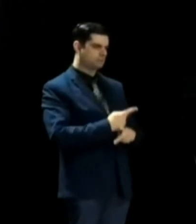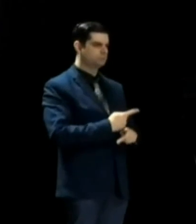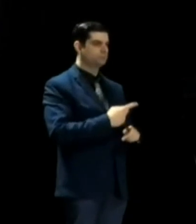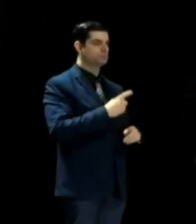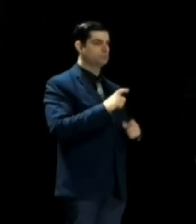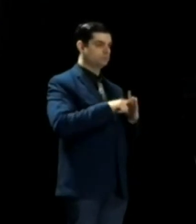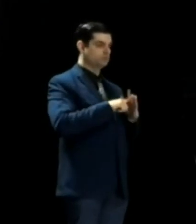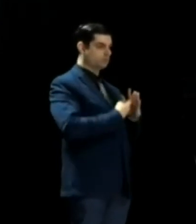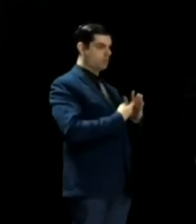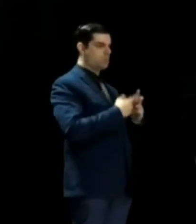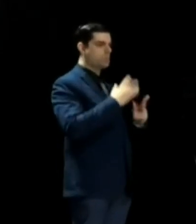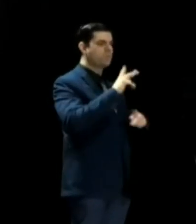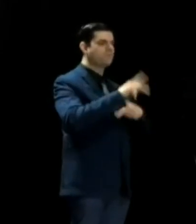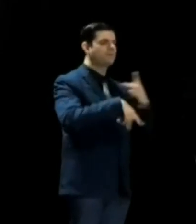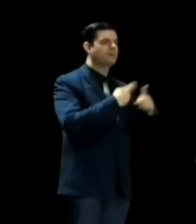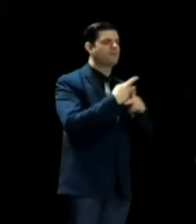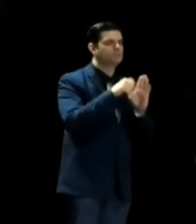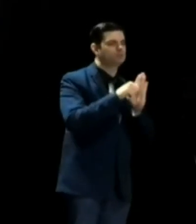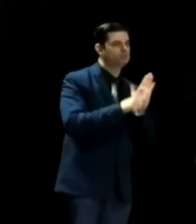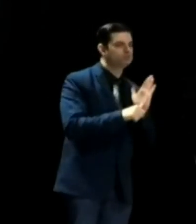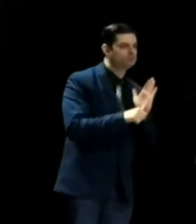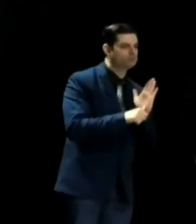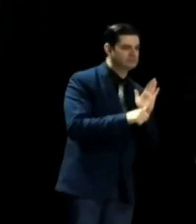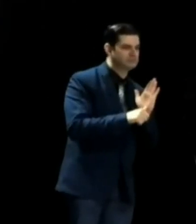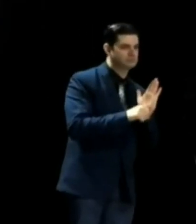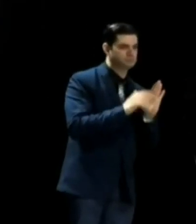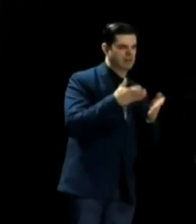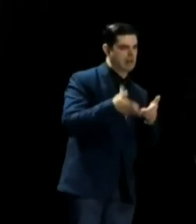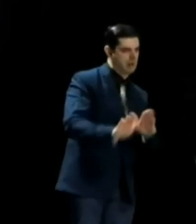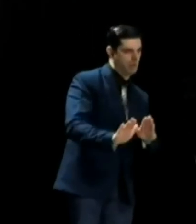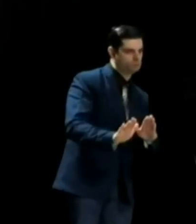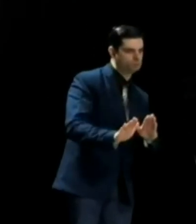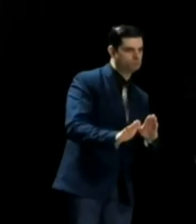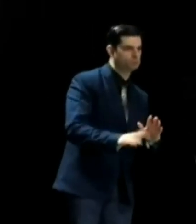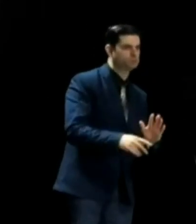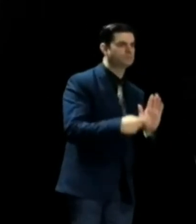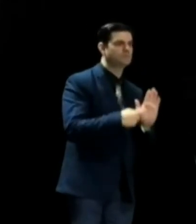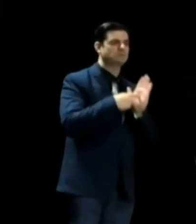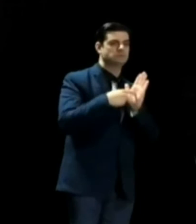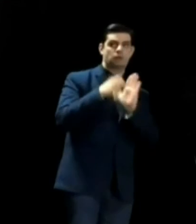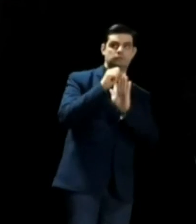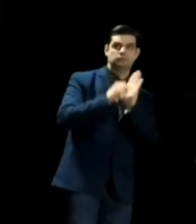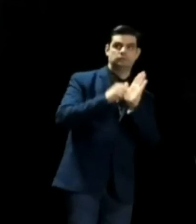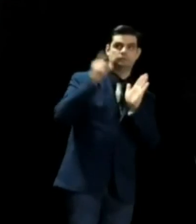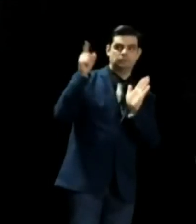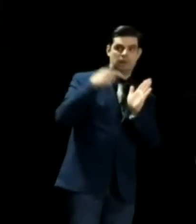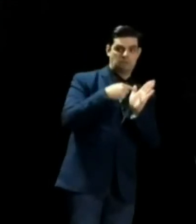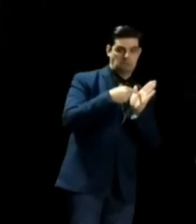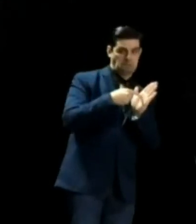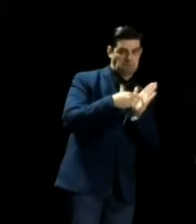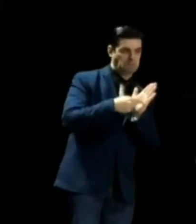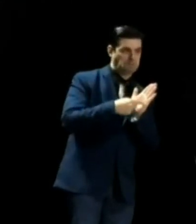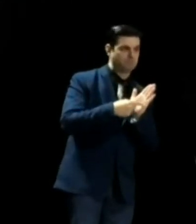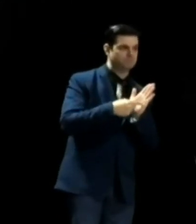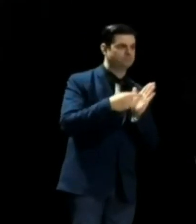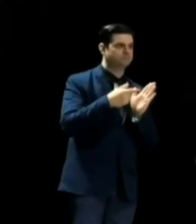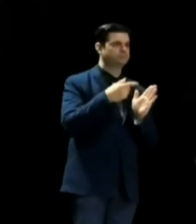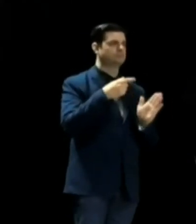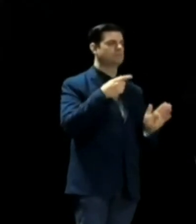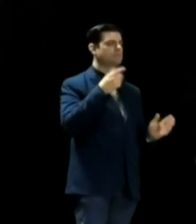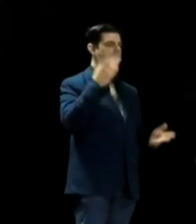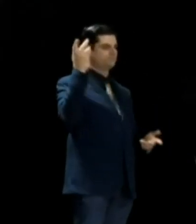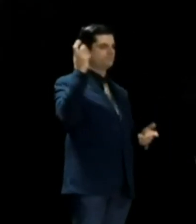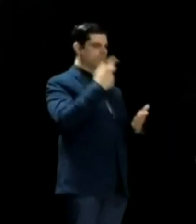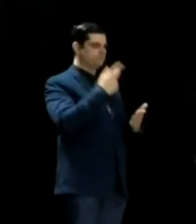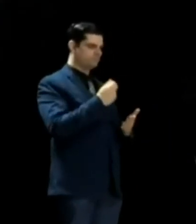we go to the state and say, let's allow this, let's loosen that regulation. And are you out in the market trying to buy, or